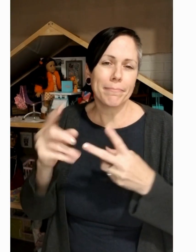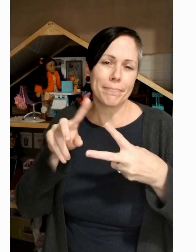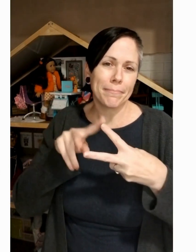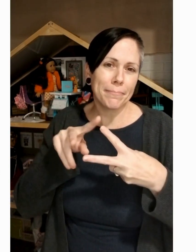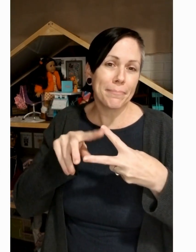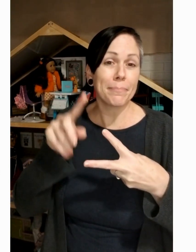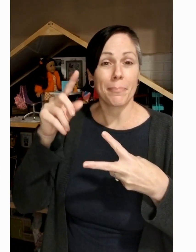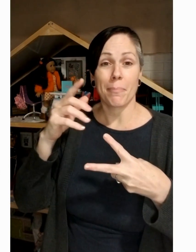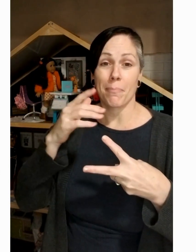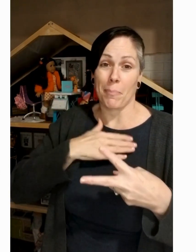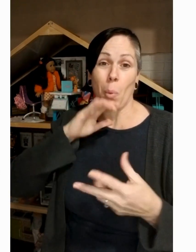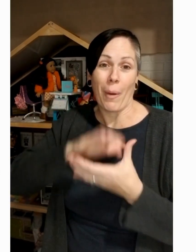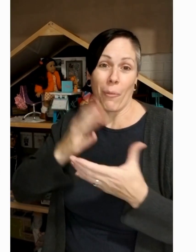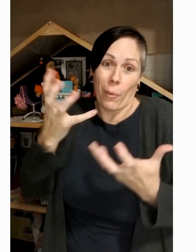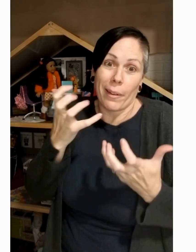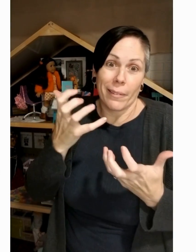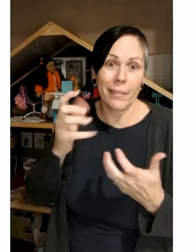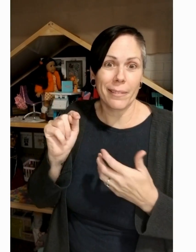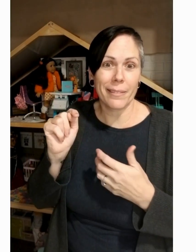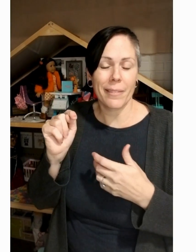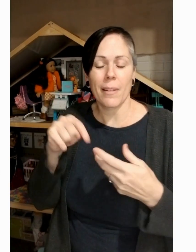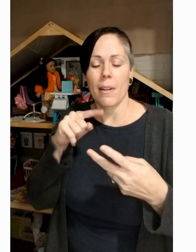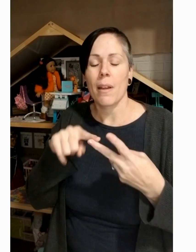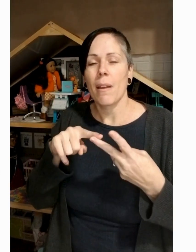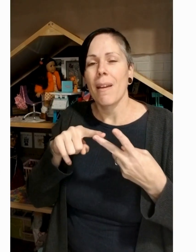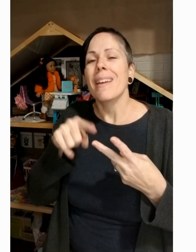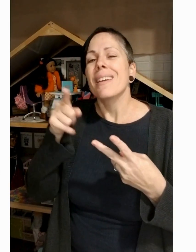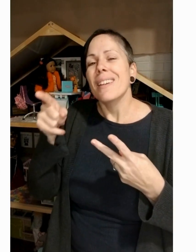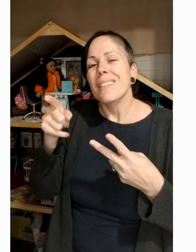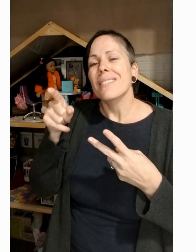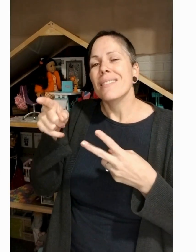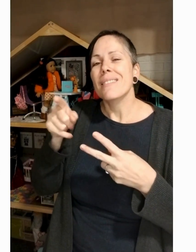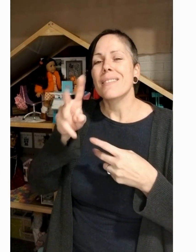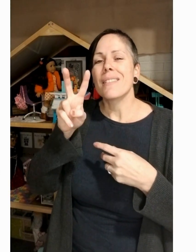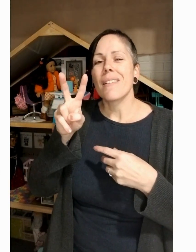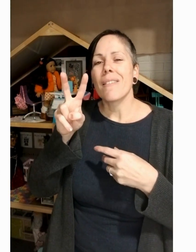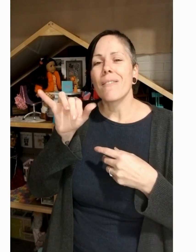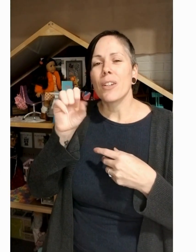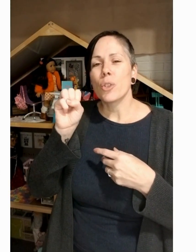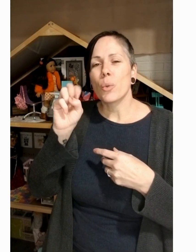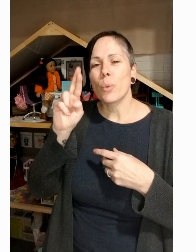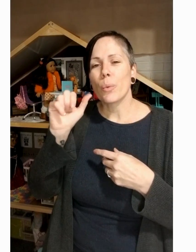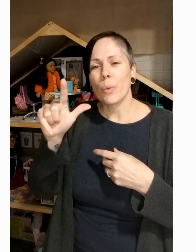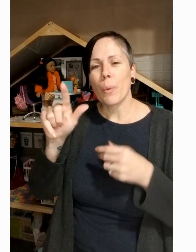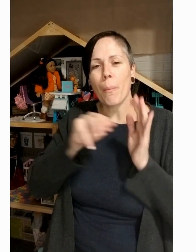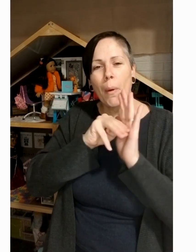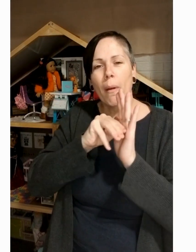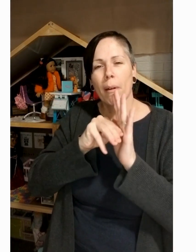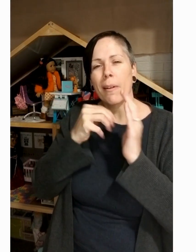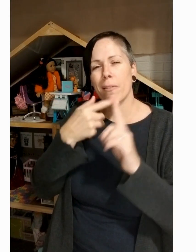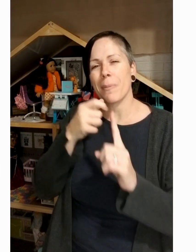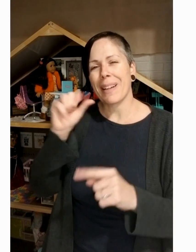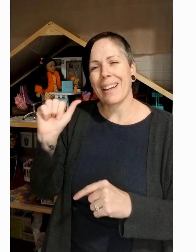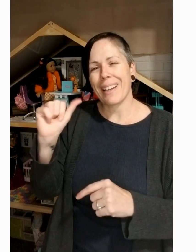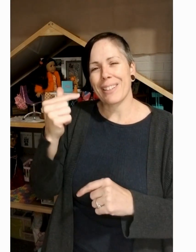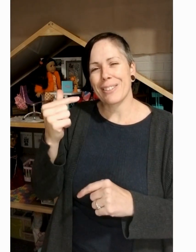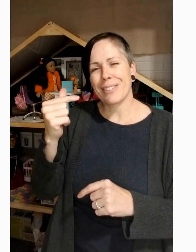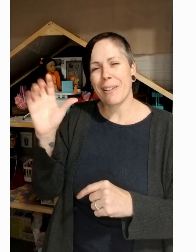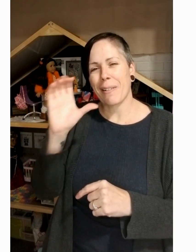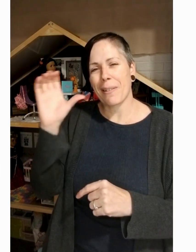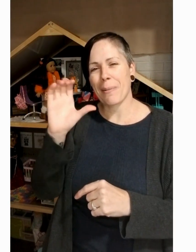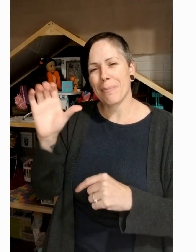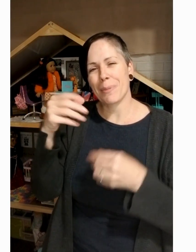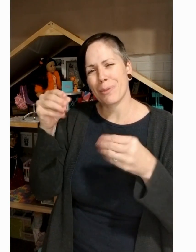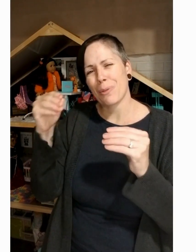it, 2, because it is the visual one from the American Girl store in Columbus. So, little bit of like